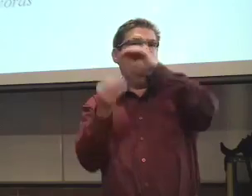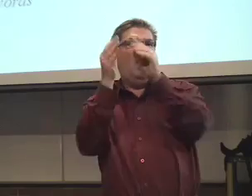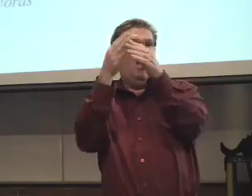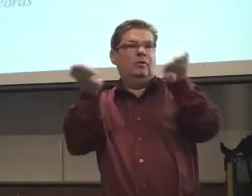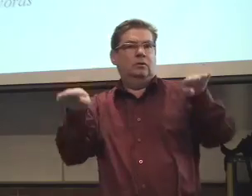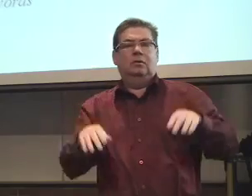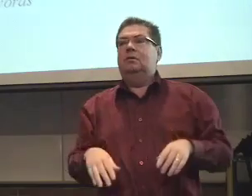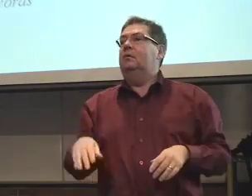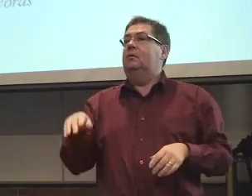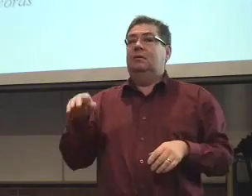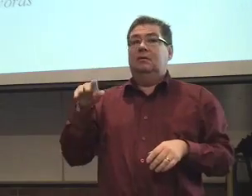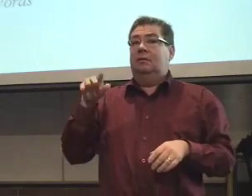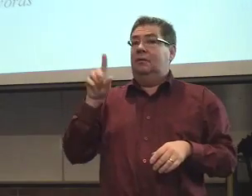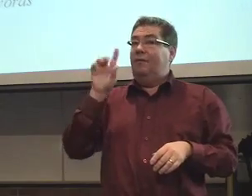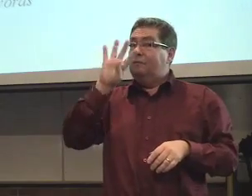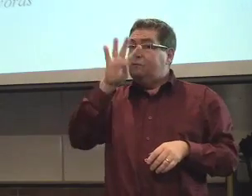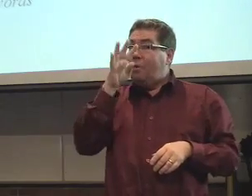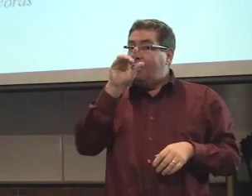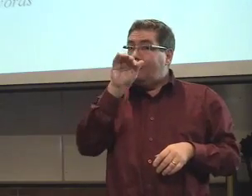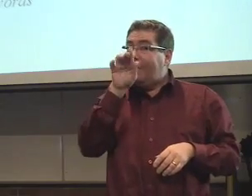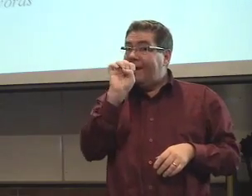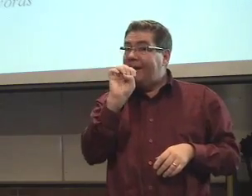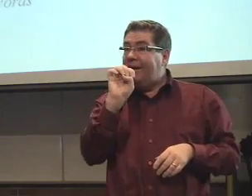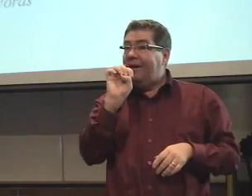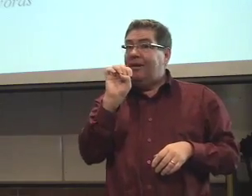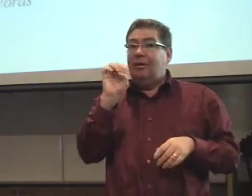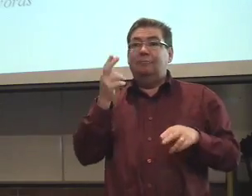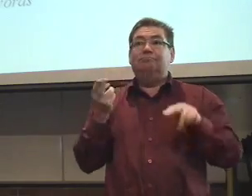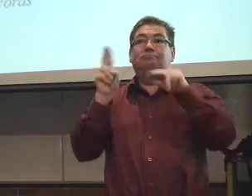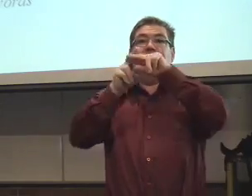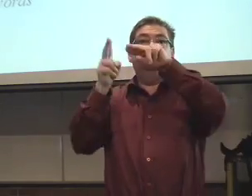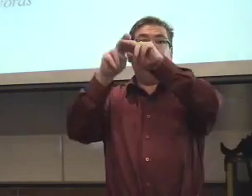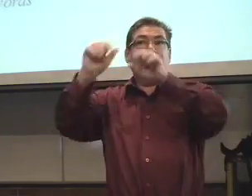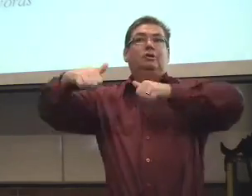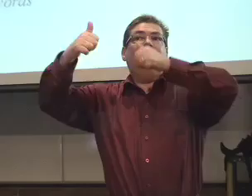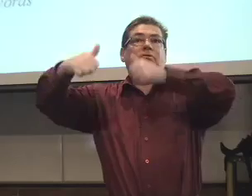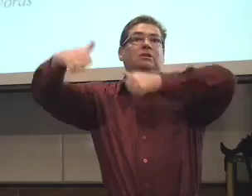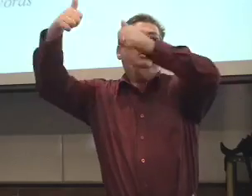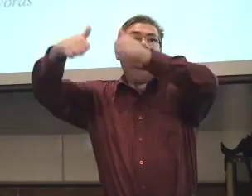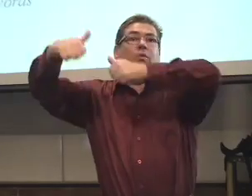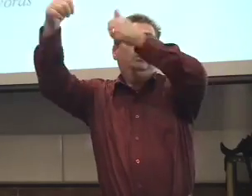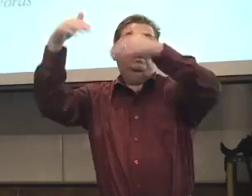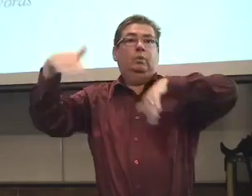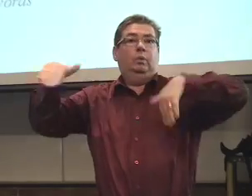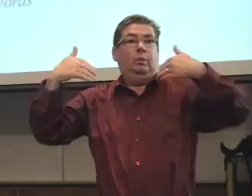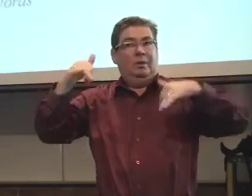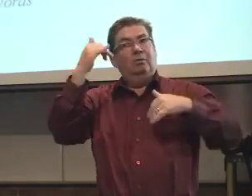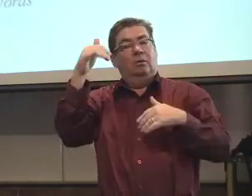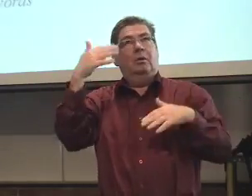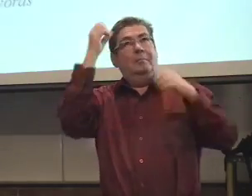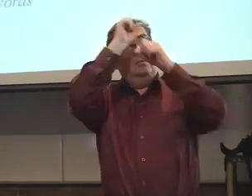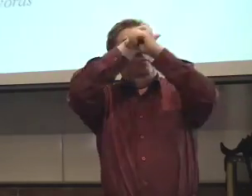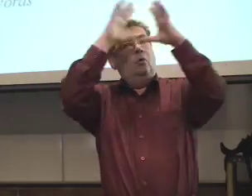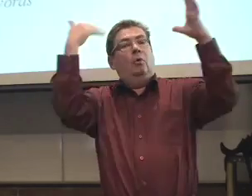That's only 4th grade, and it just goes up from there. So that's one of the other reasons.